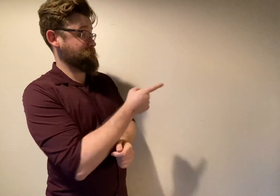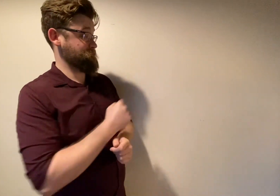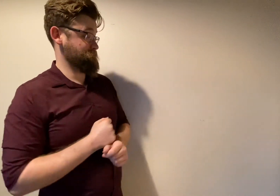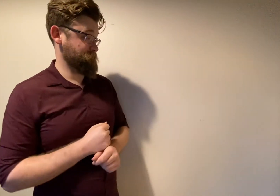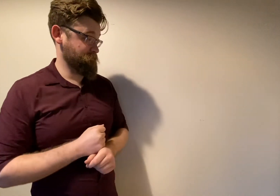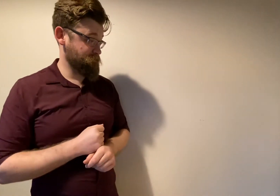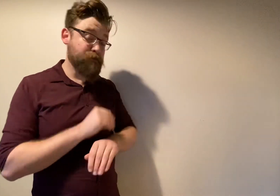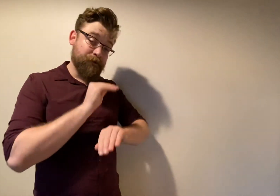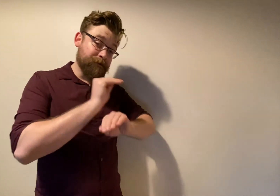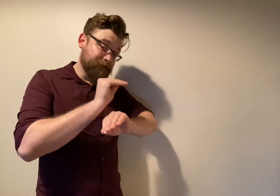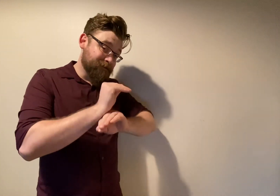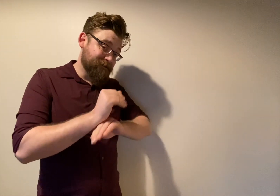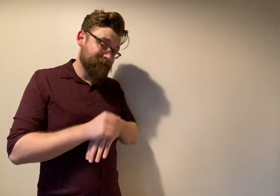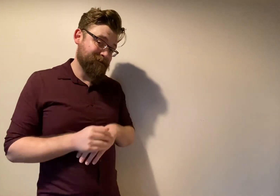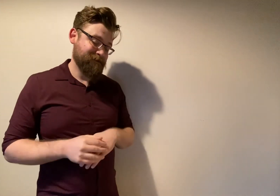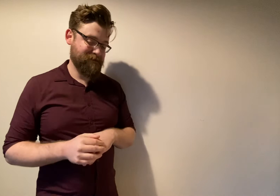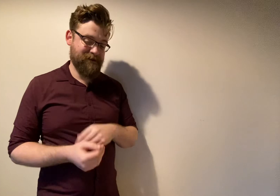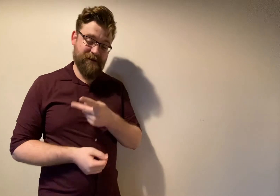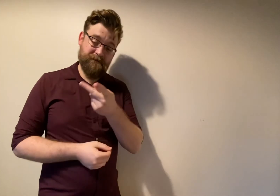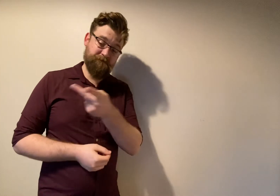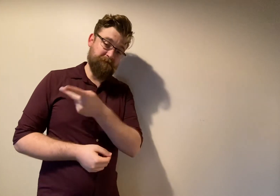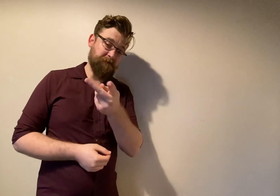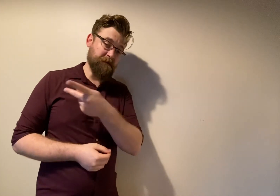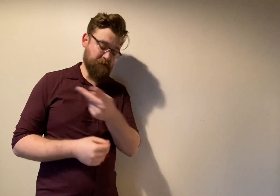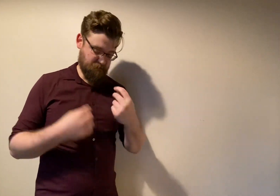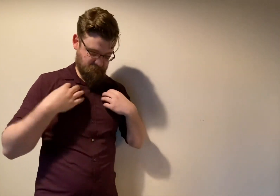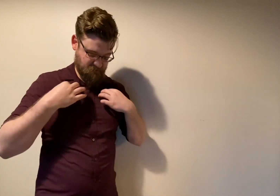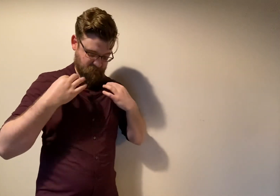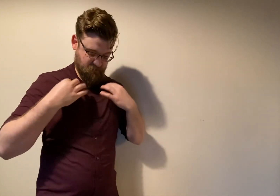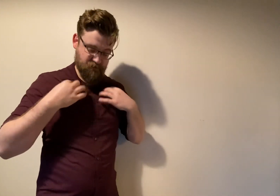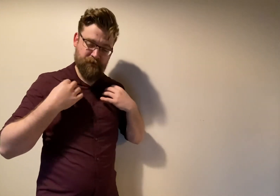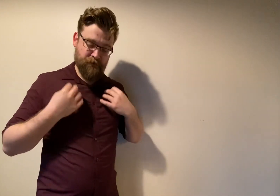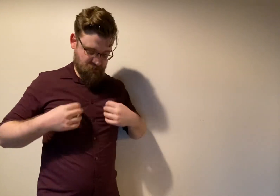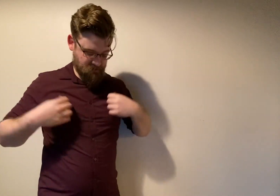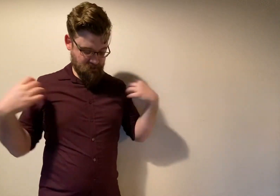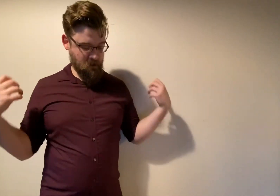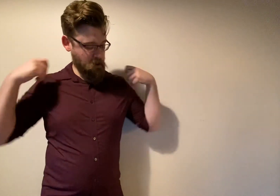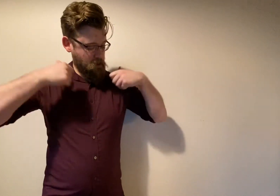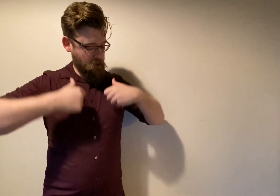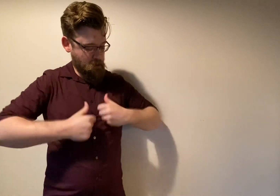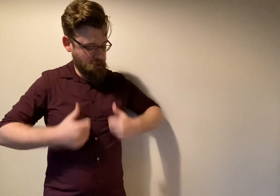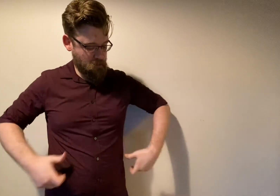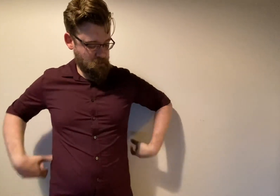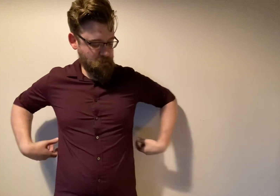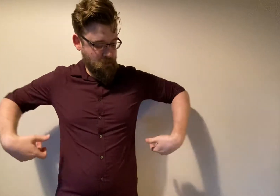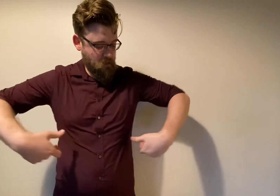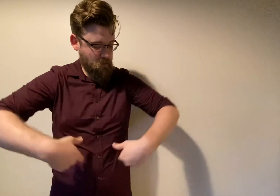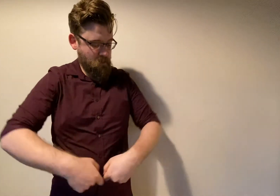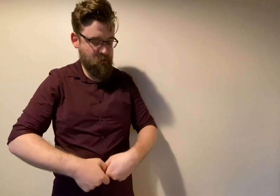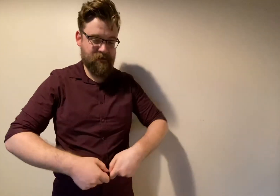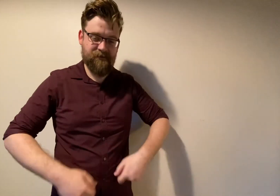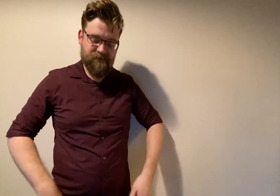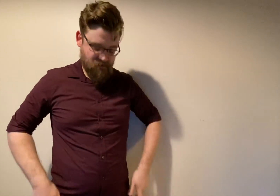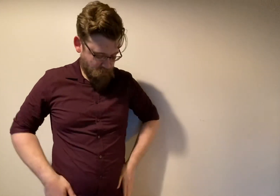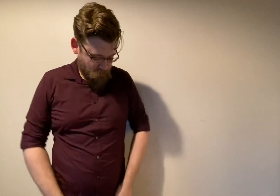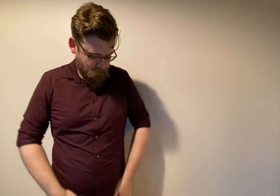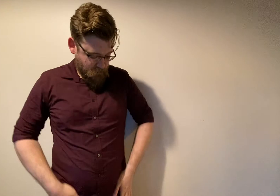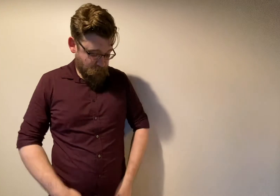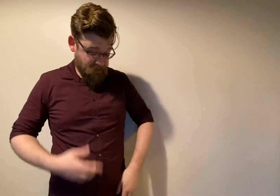will make each of them a shirt, and a coat, and a waistcoat, and a pair of pantaloons into